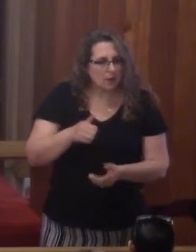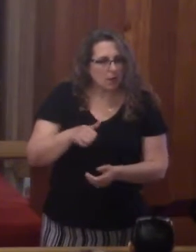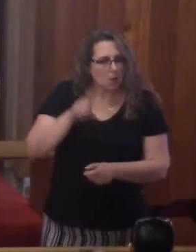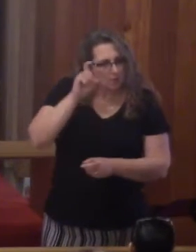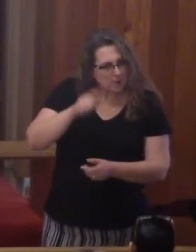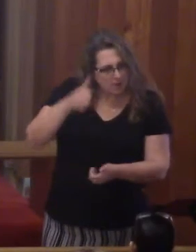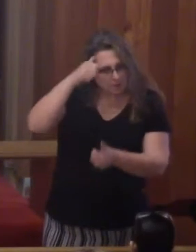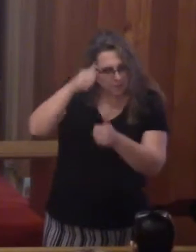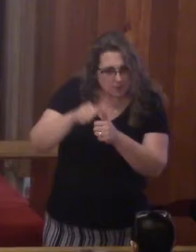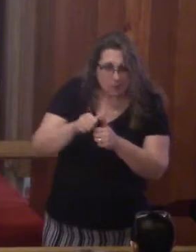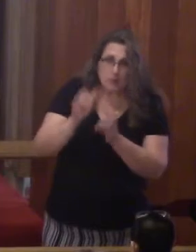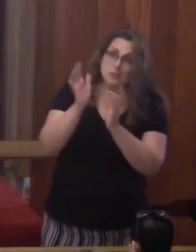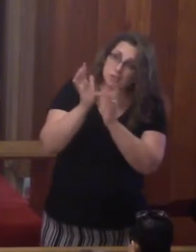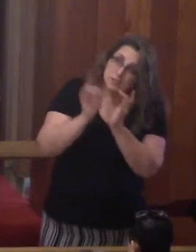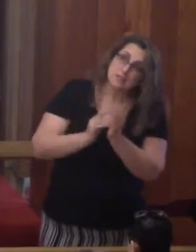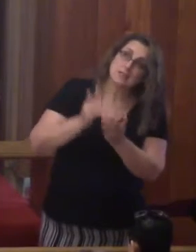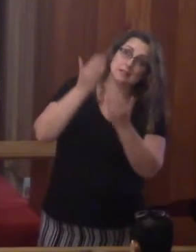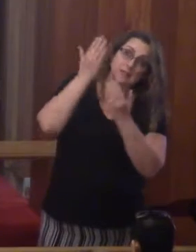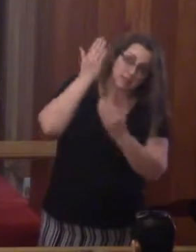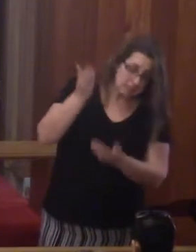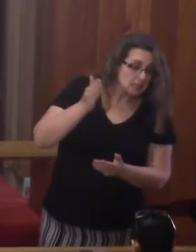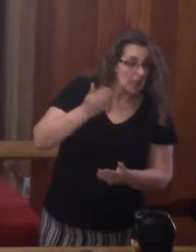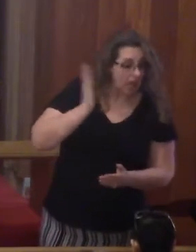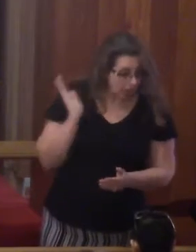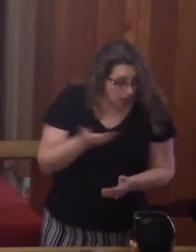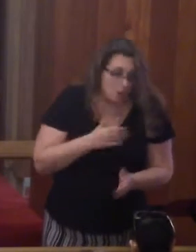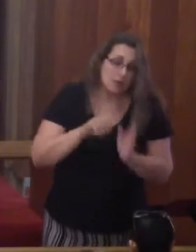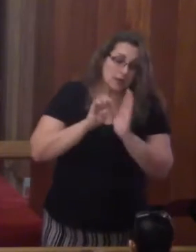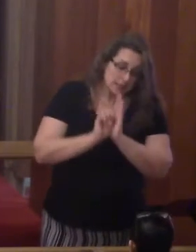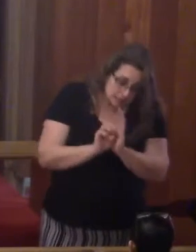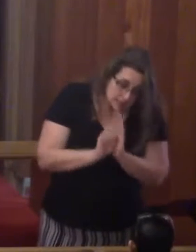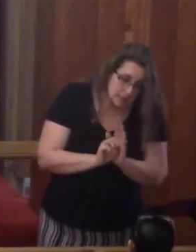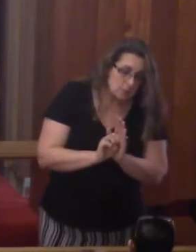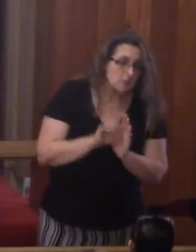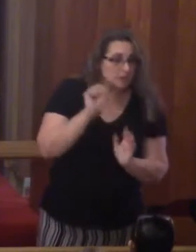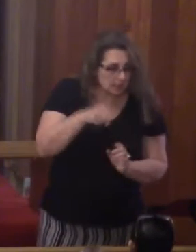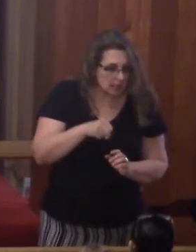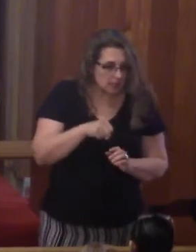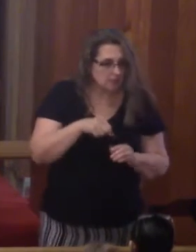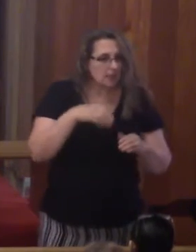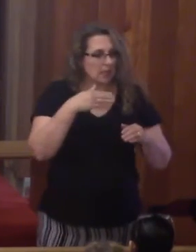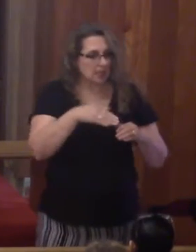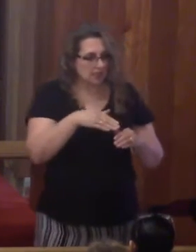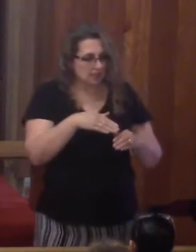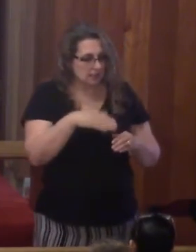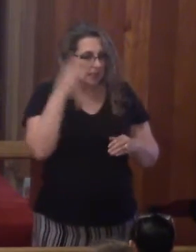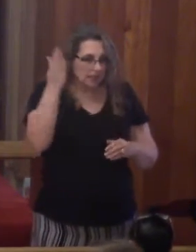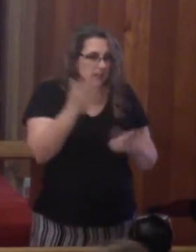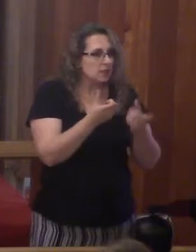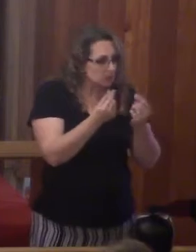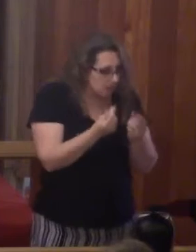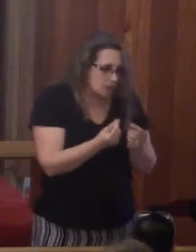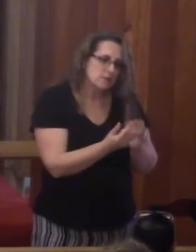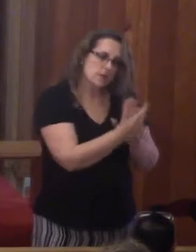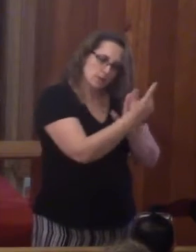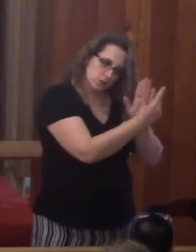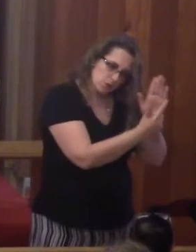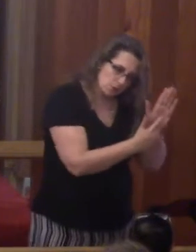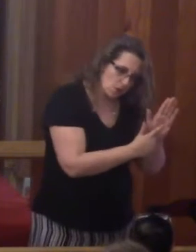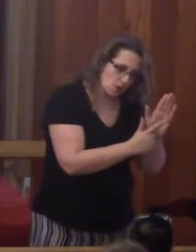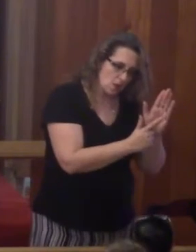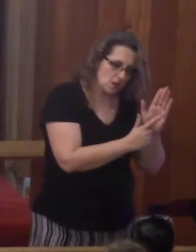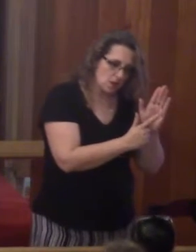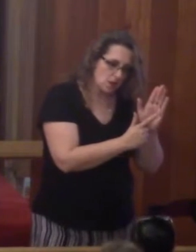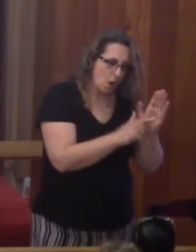fulfills the will of his Father. He walks perfectly in accordance with both tables of the law, the first 3 commandments